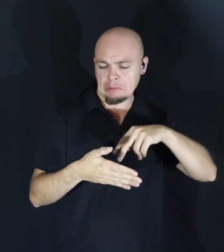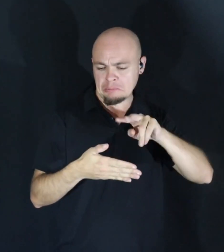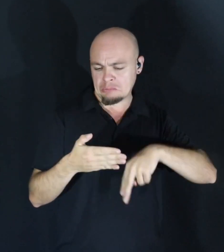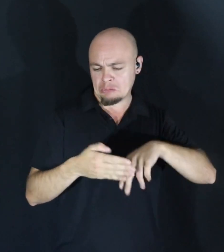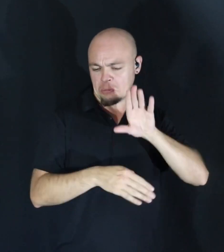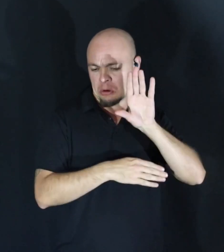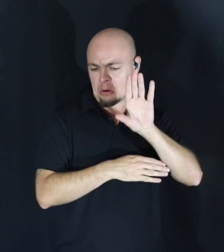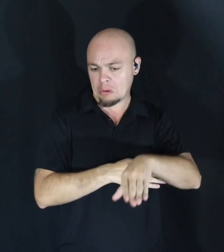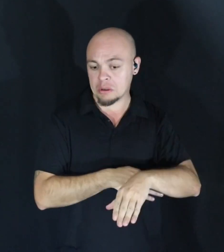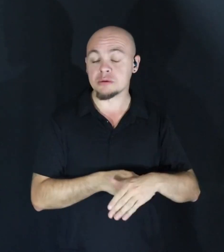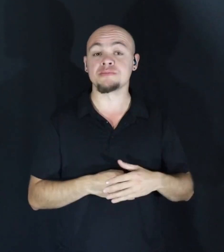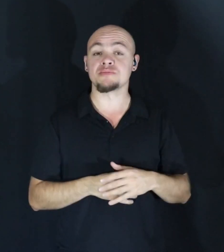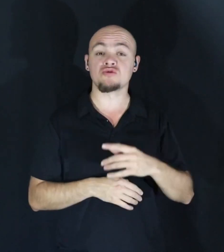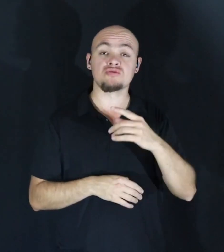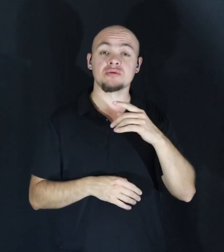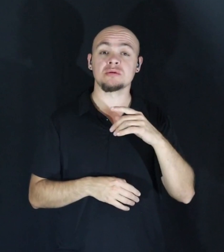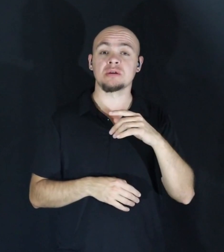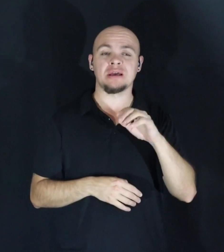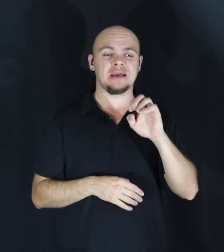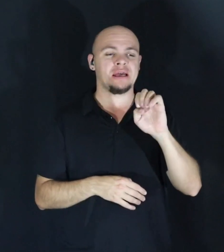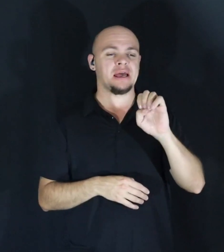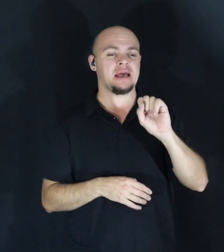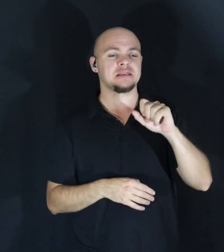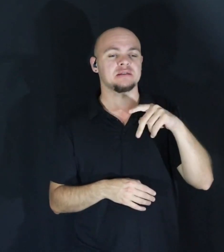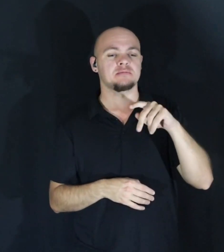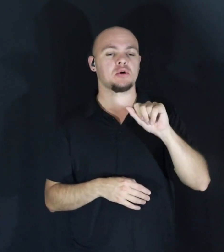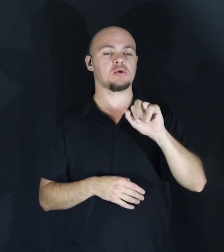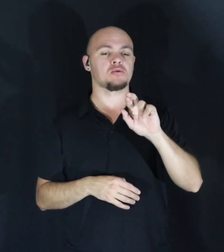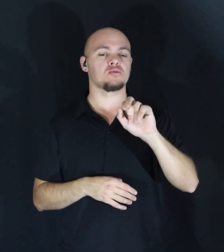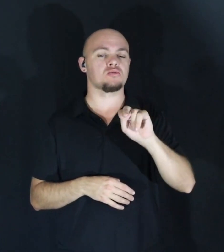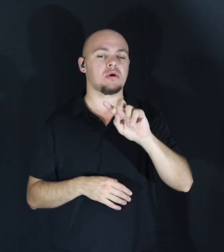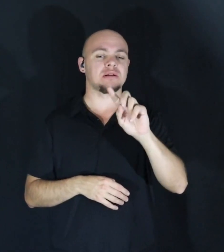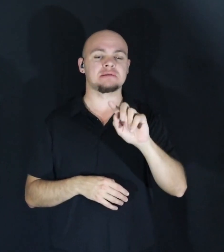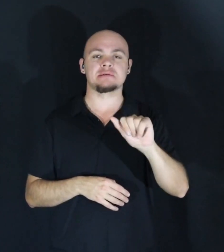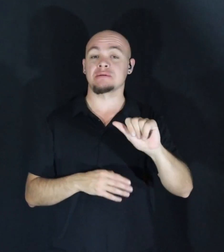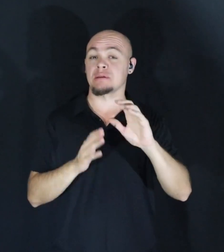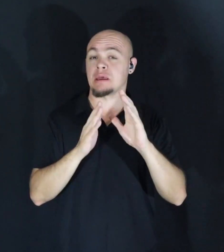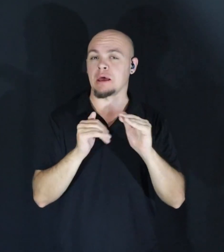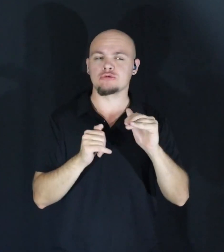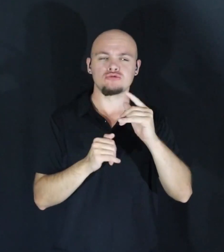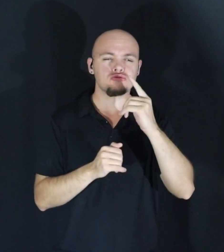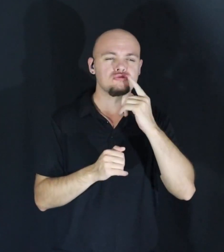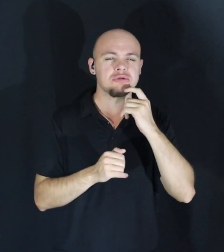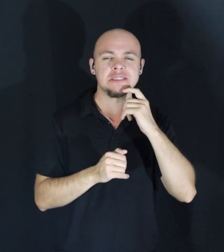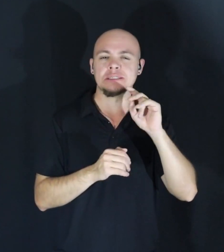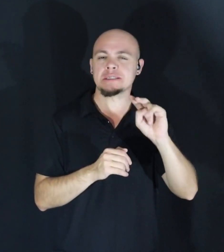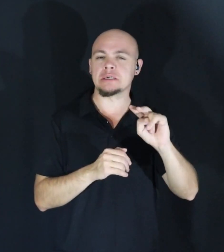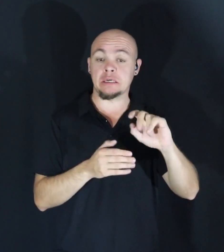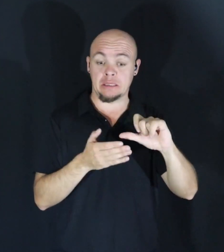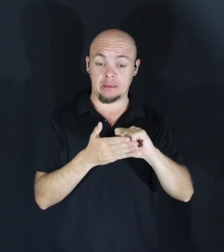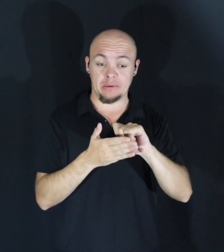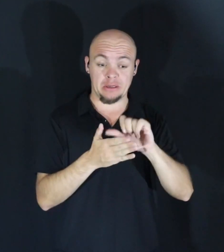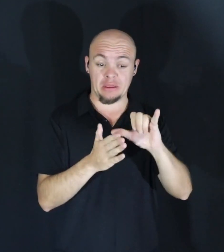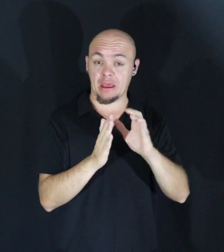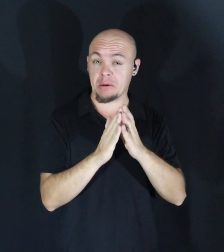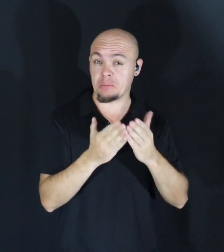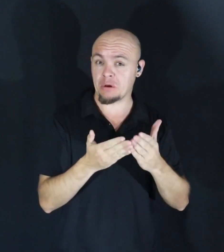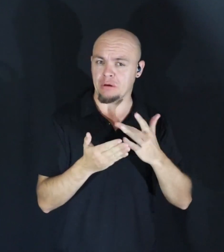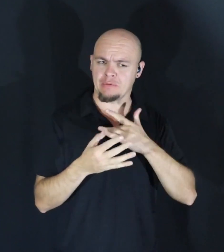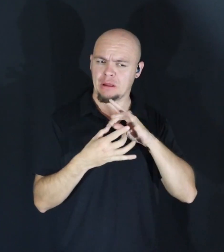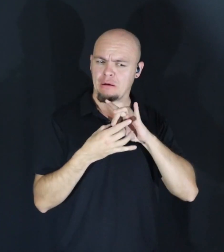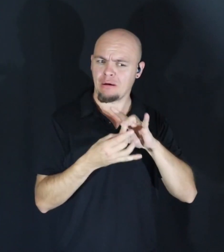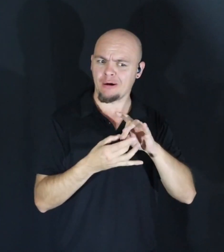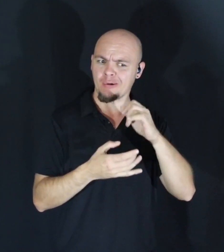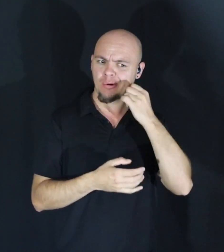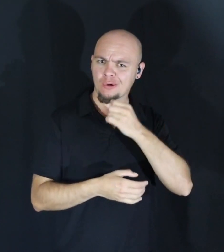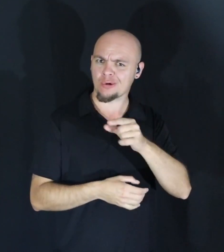remember the red of Esperanza's house. I remember how it felt to be seen in the pages of this book about a girl like